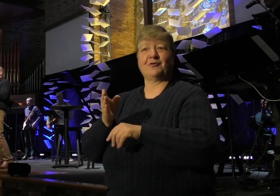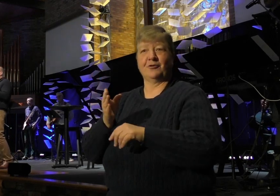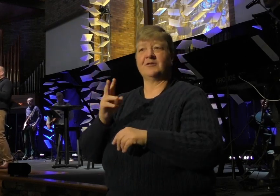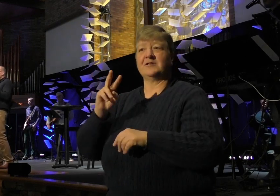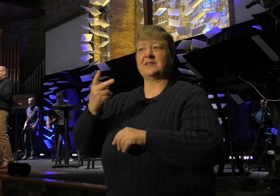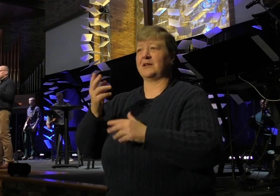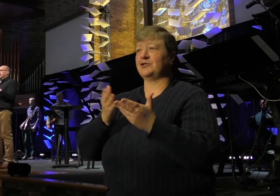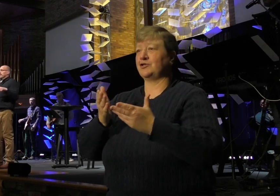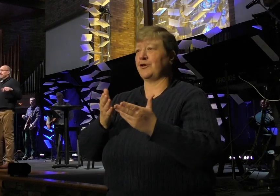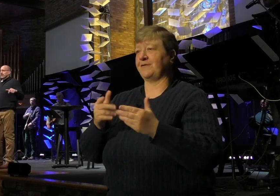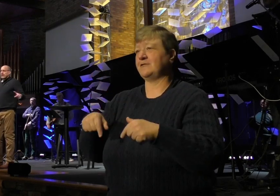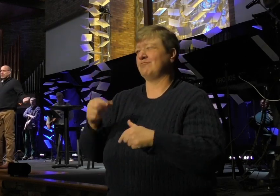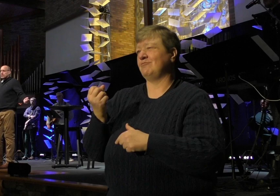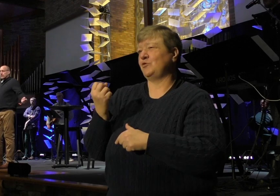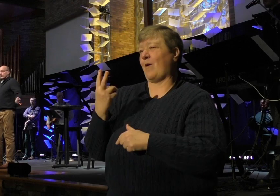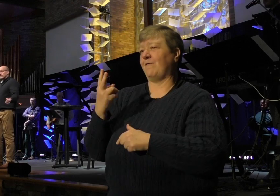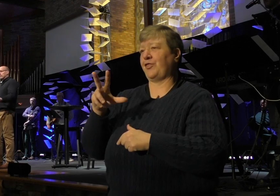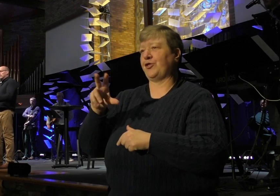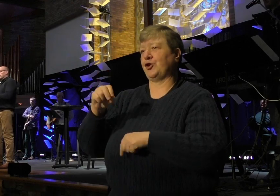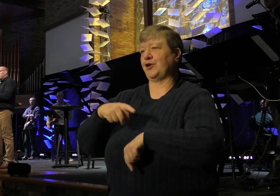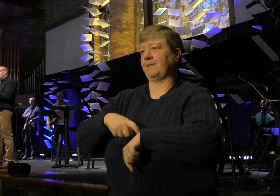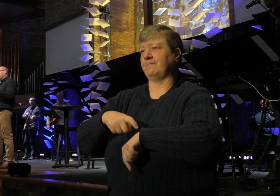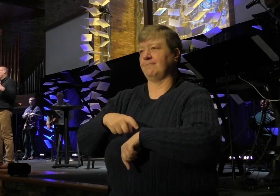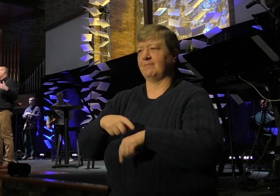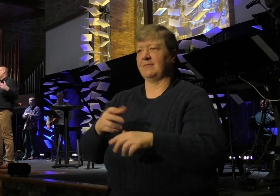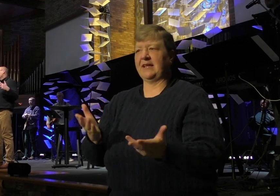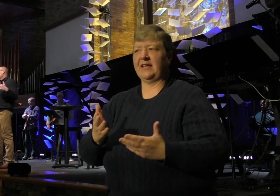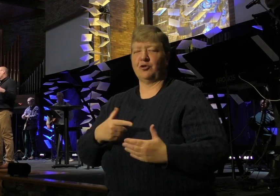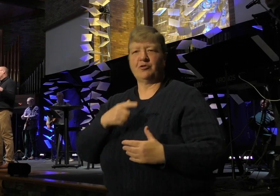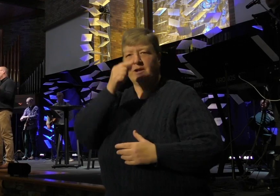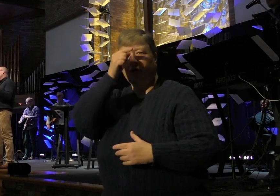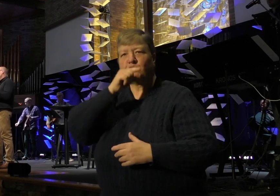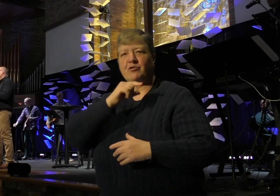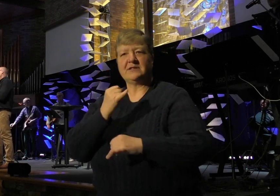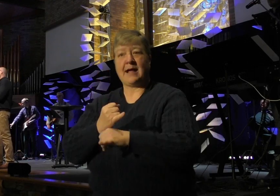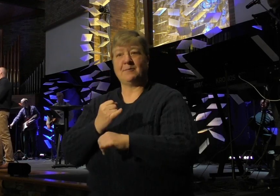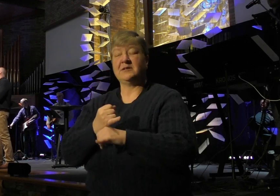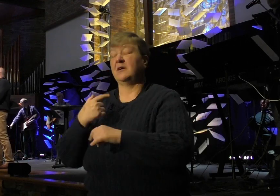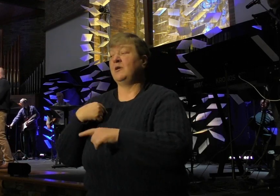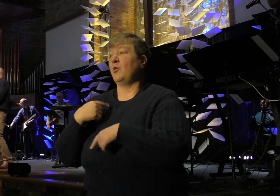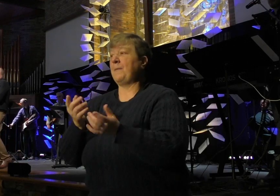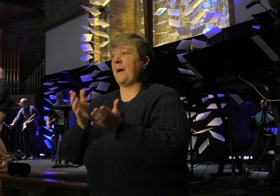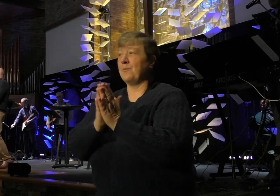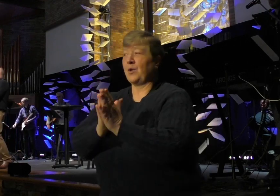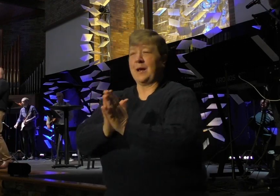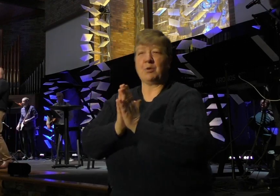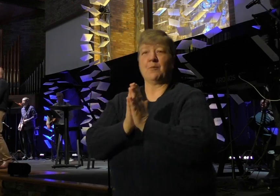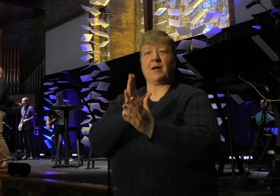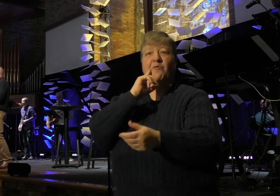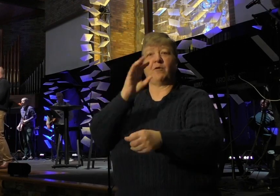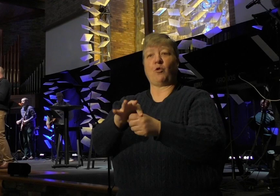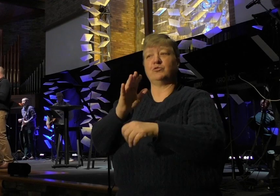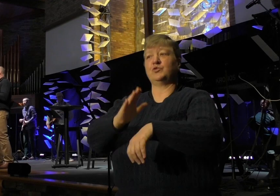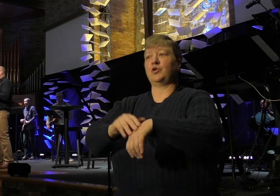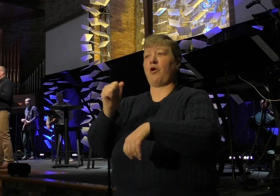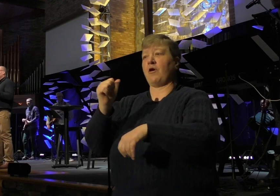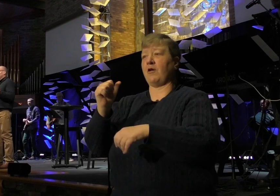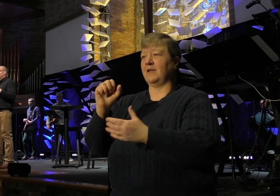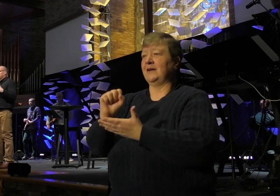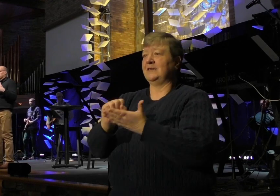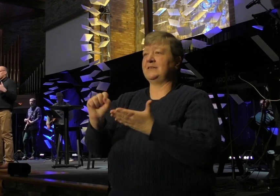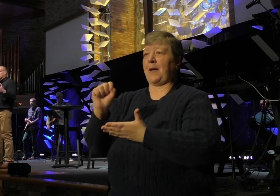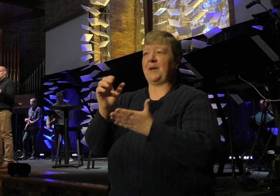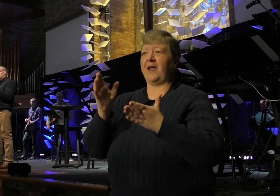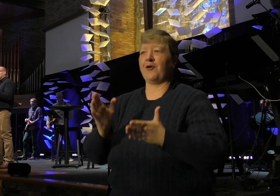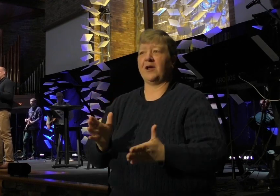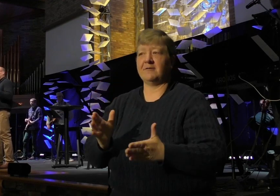here at our Greece campus. And that is when we have been praying for this vote to call a seminarian.